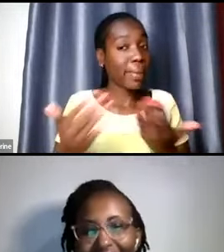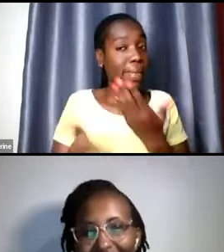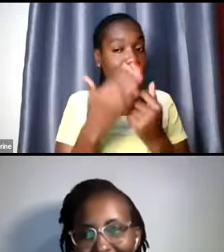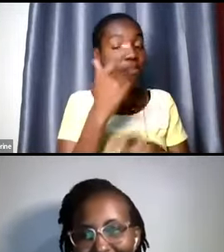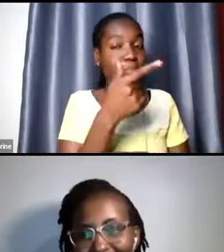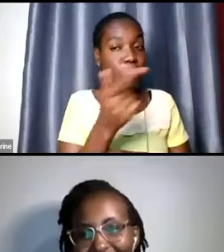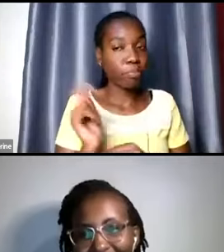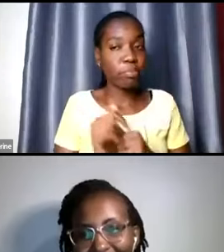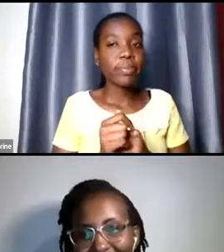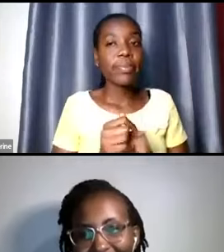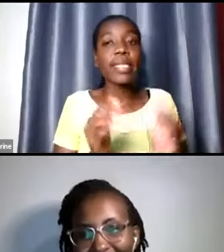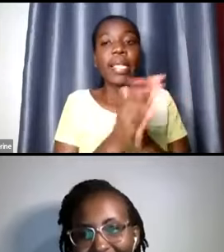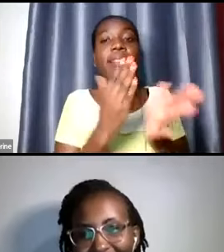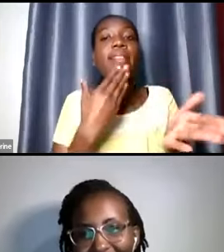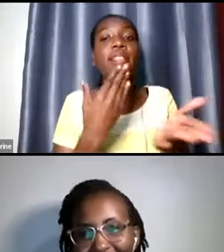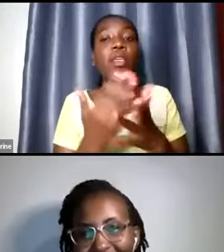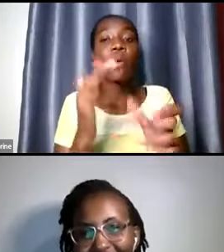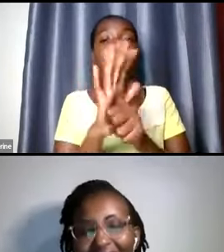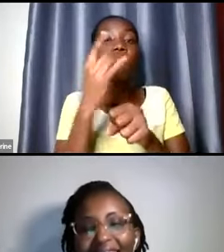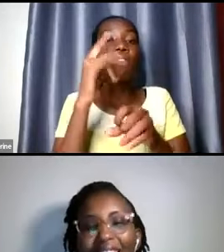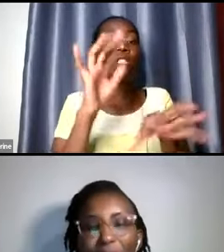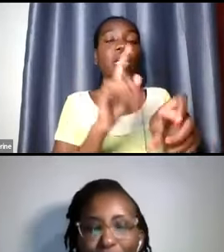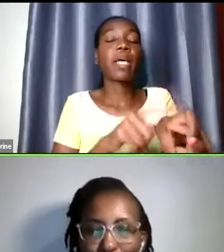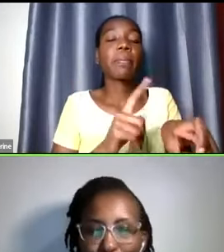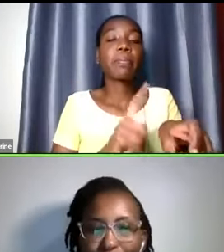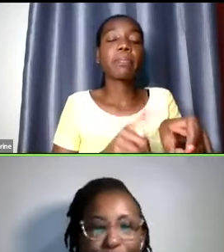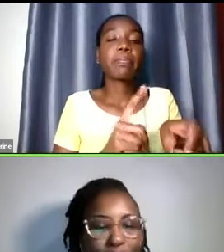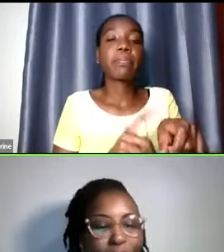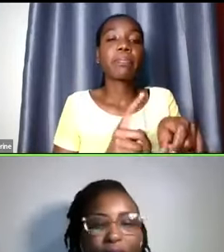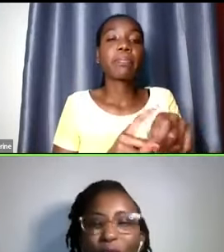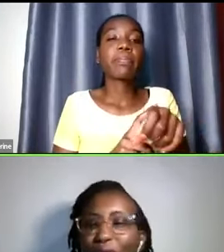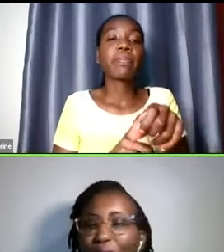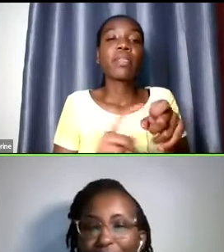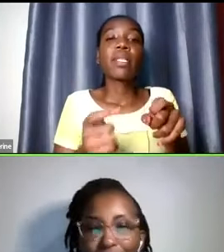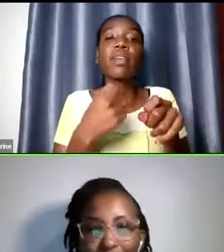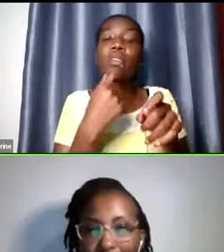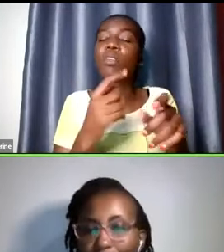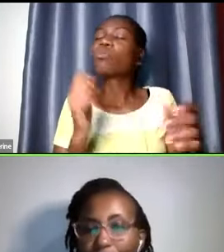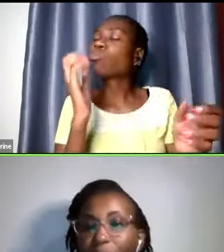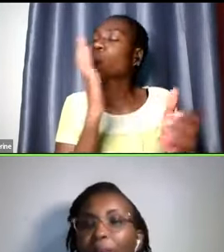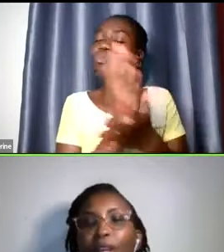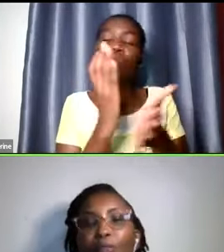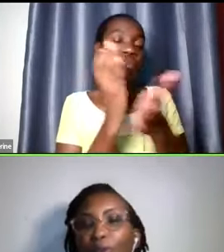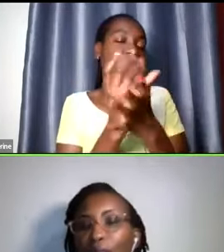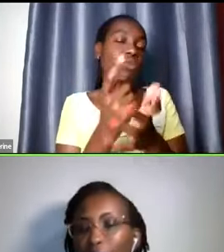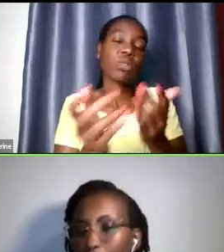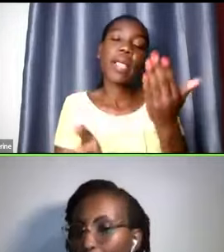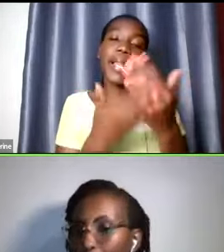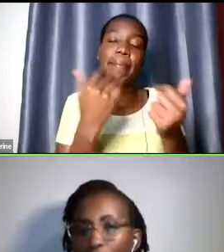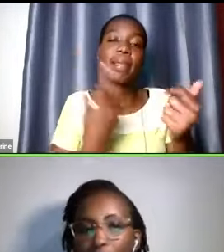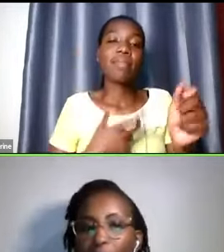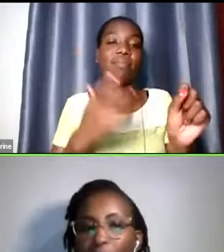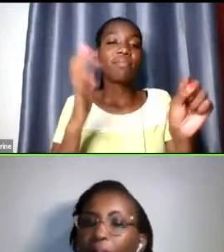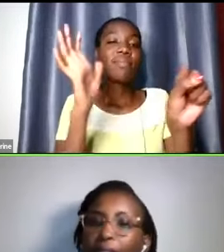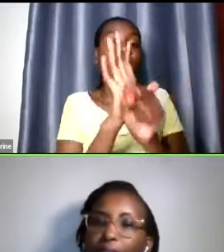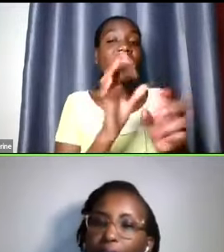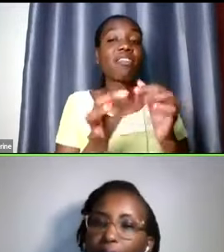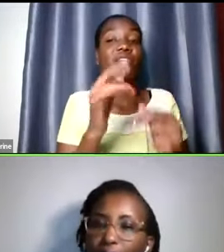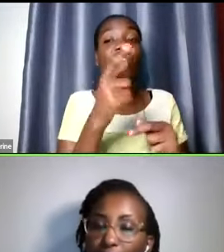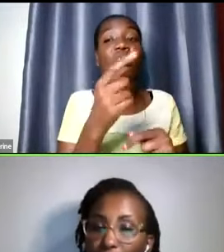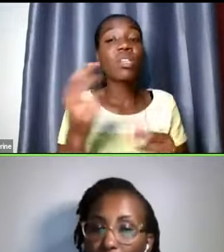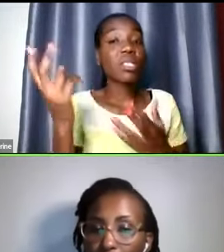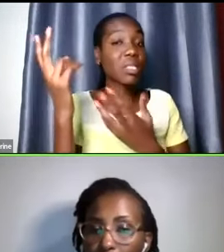and thank you very much for the time. Absolutely, you have been of great help. If you suspect anyone who